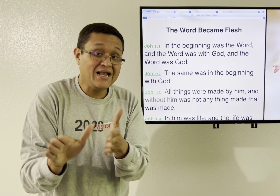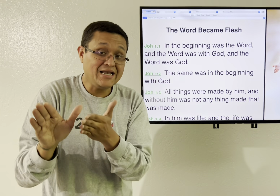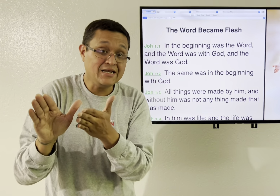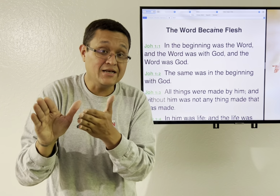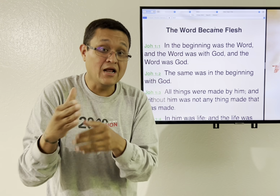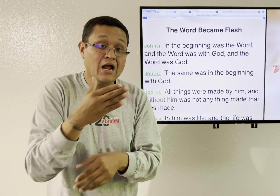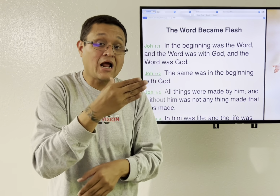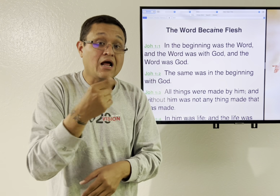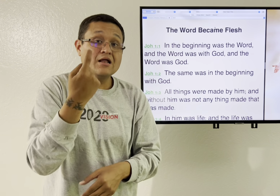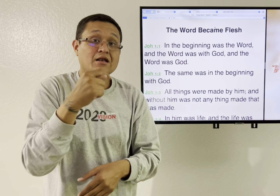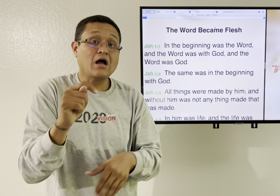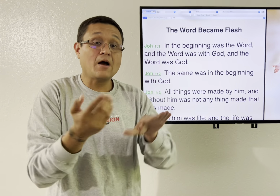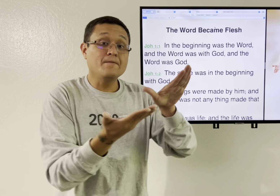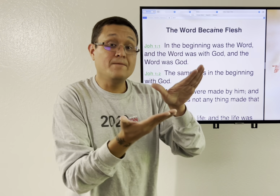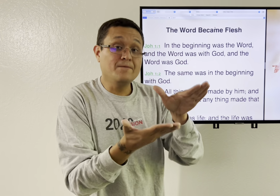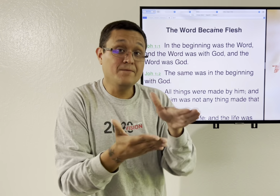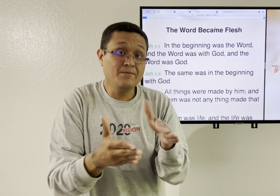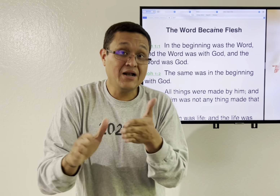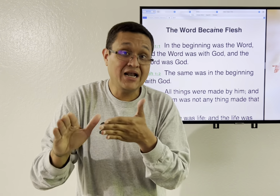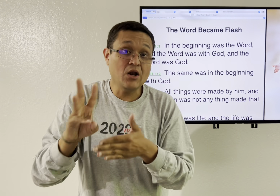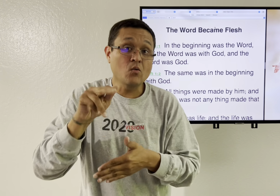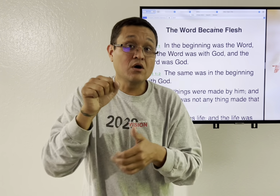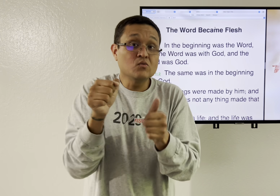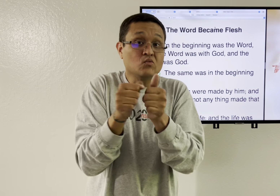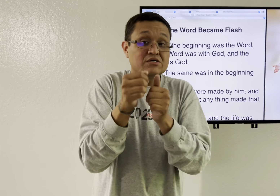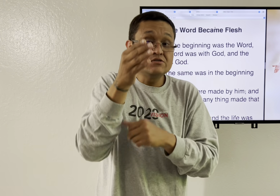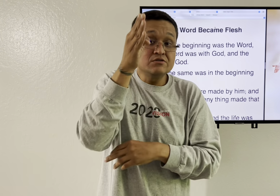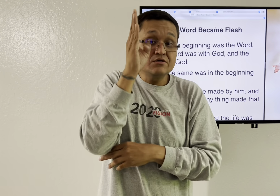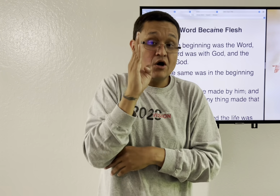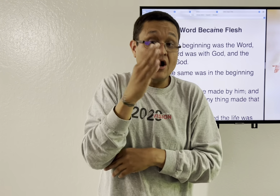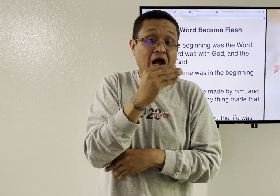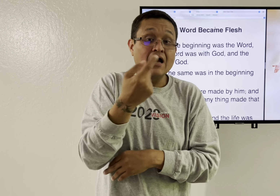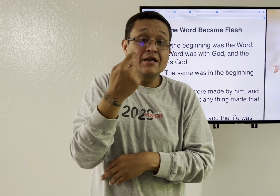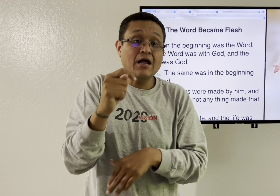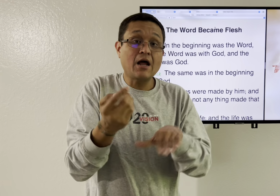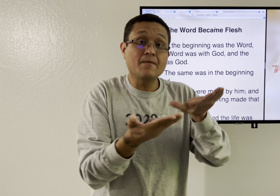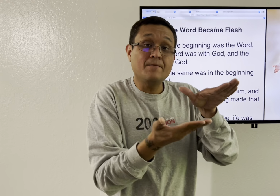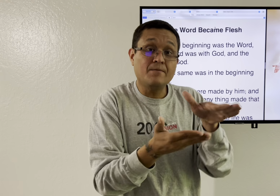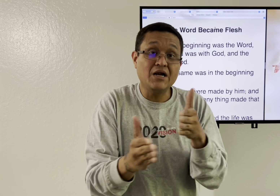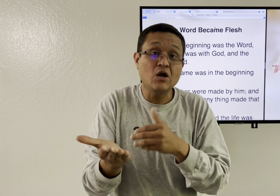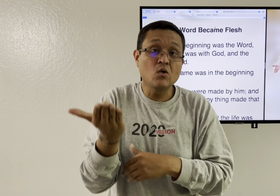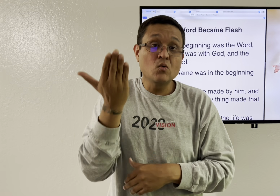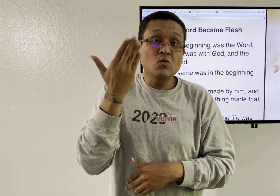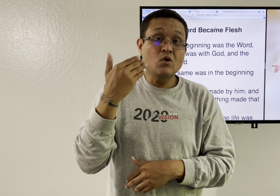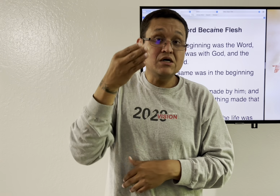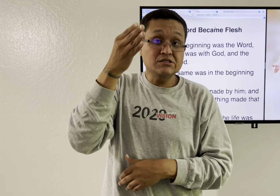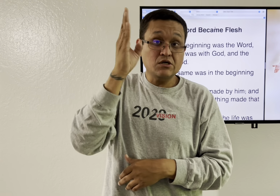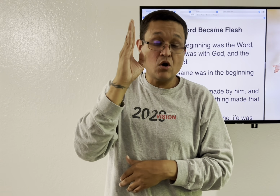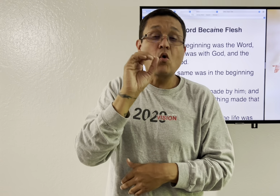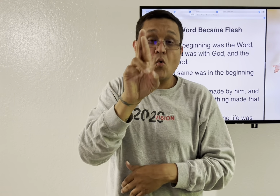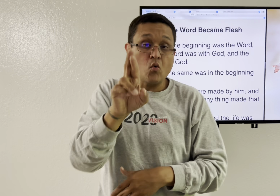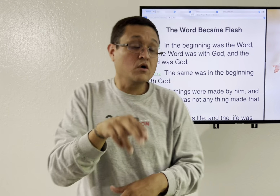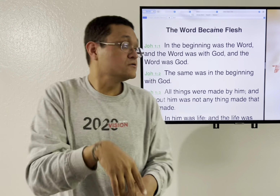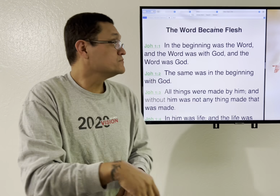So we can read it, in the beginning was a plan, and the plan was with God, and the plan was God.